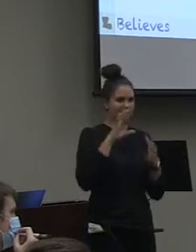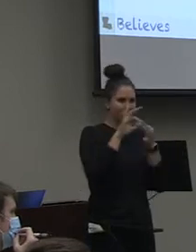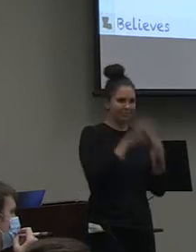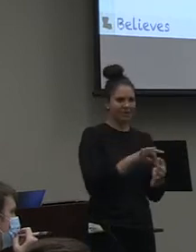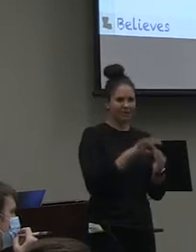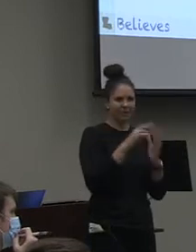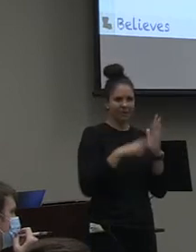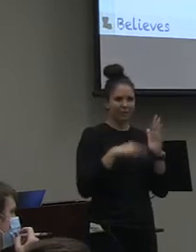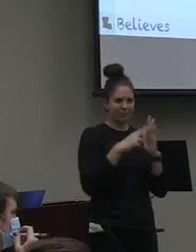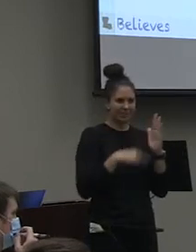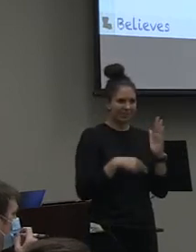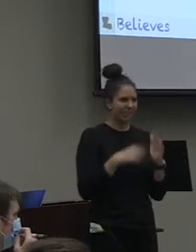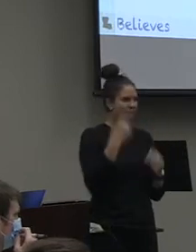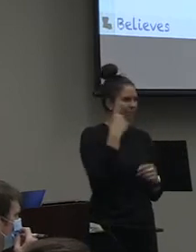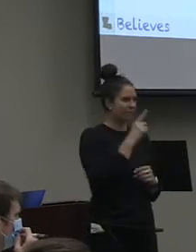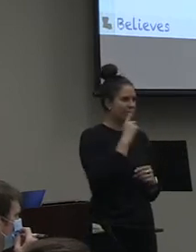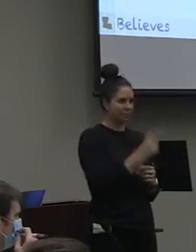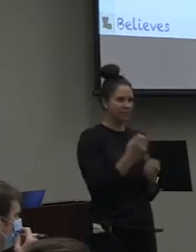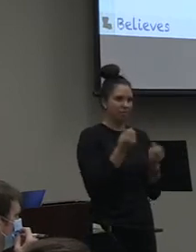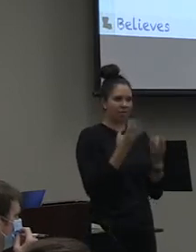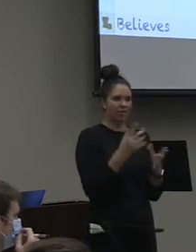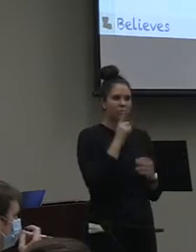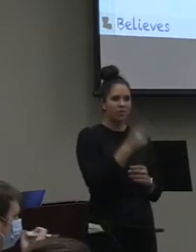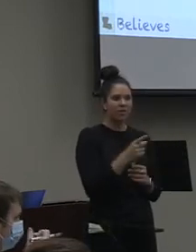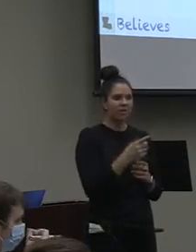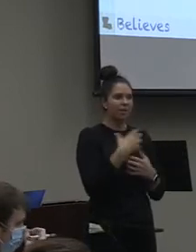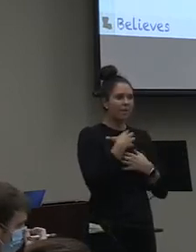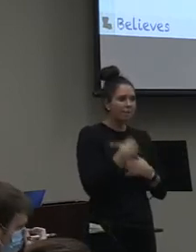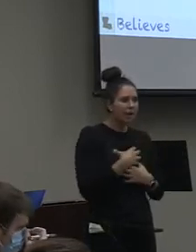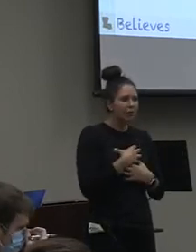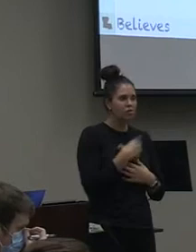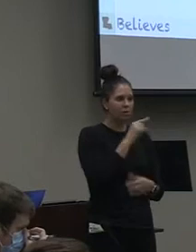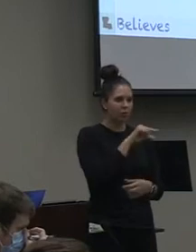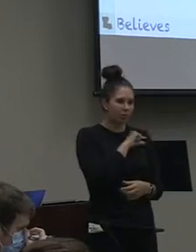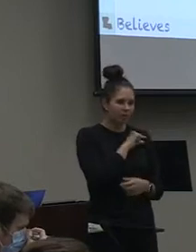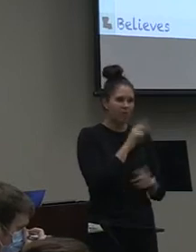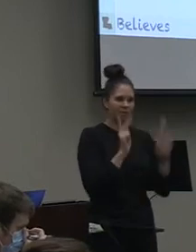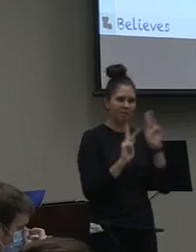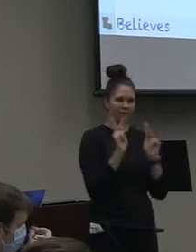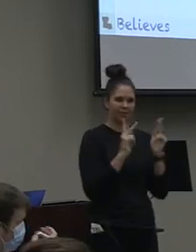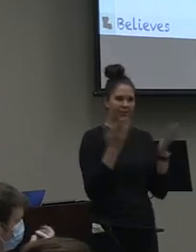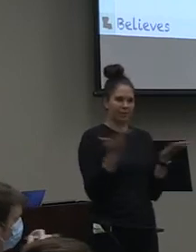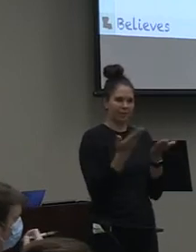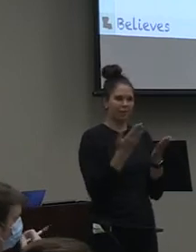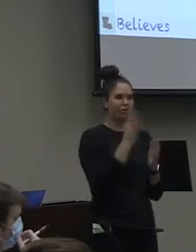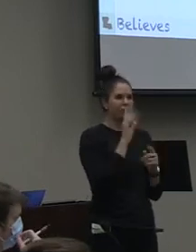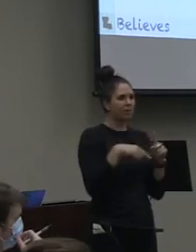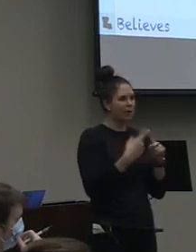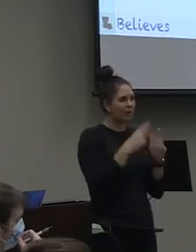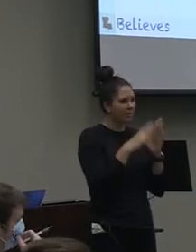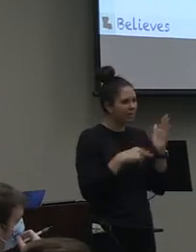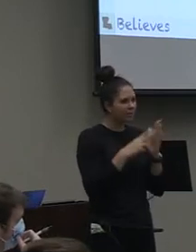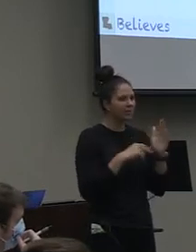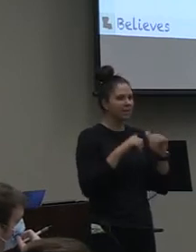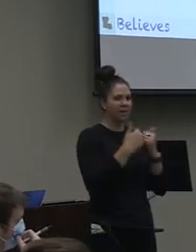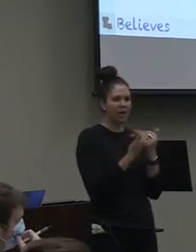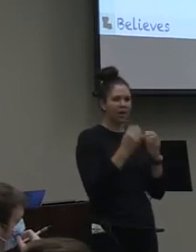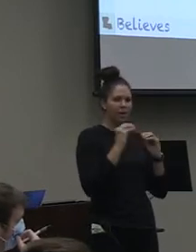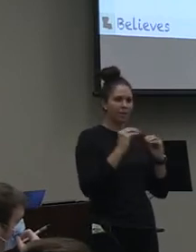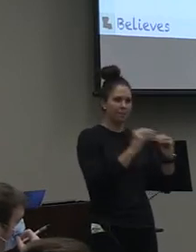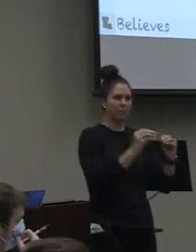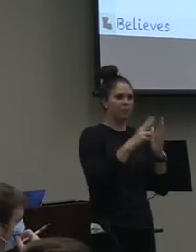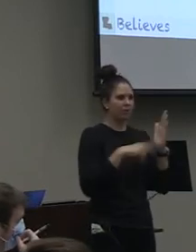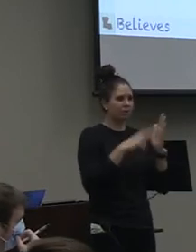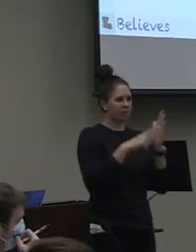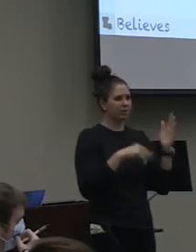literacy. For sure, a lot of really passionate and qualified folks here to talk about literacy and how to move literacy outcomes for the children